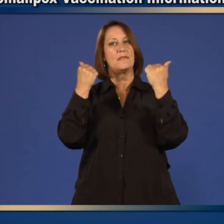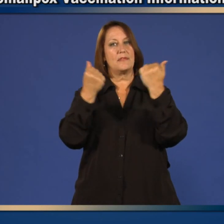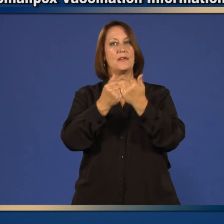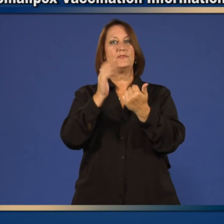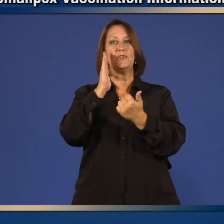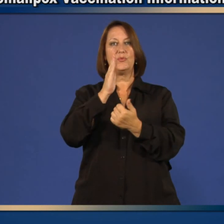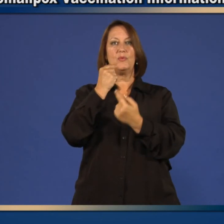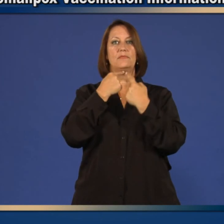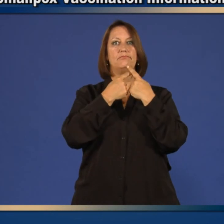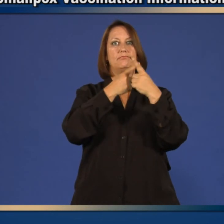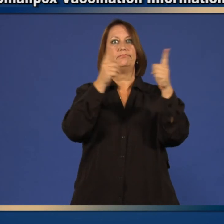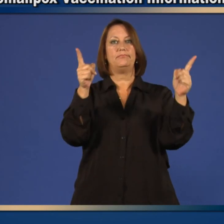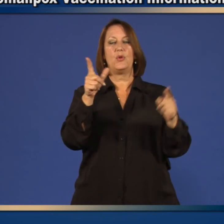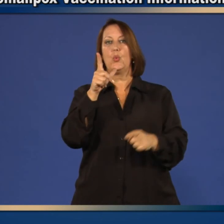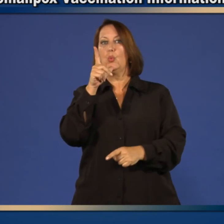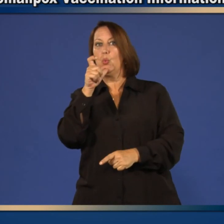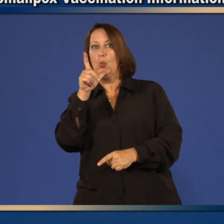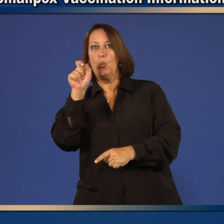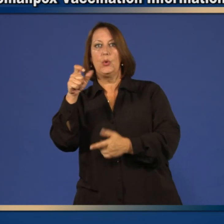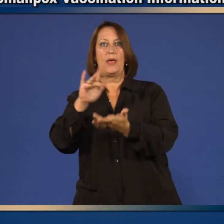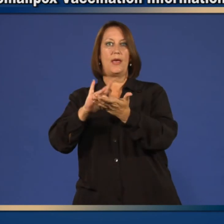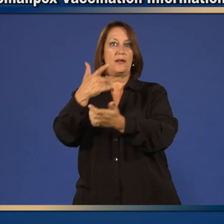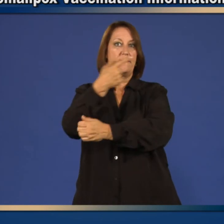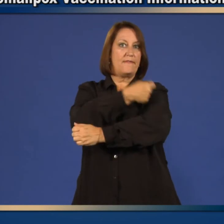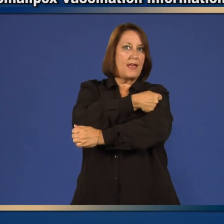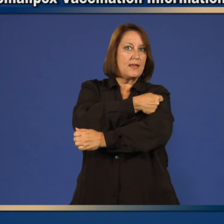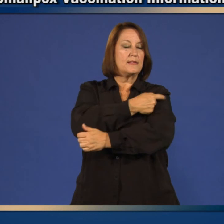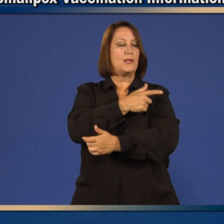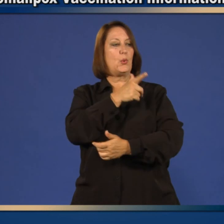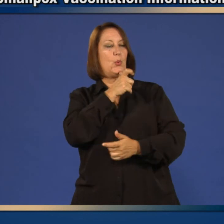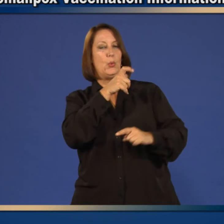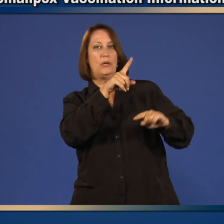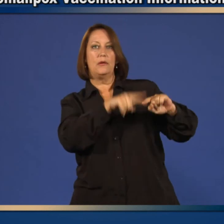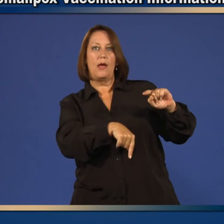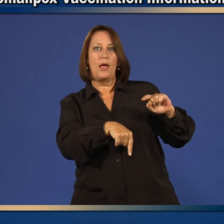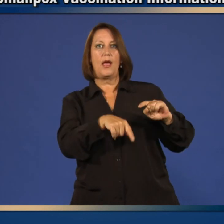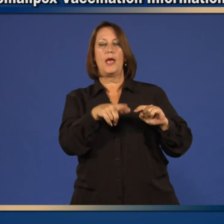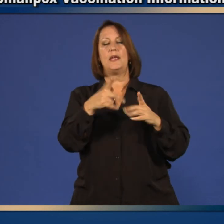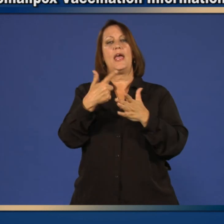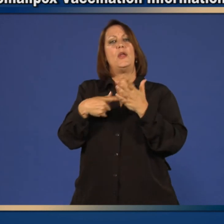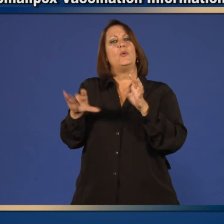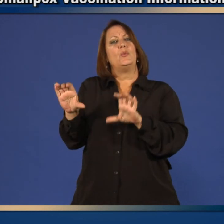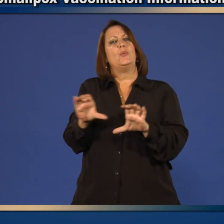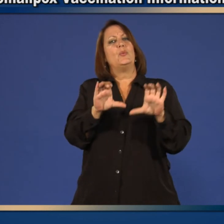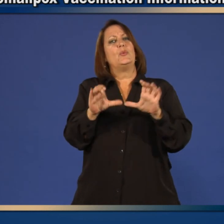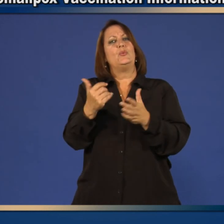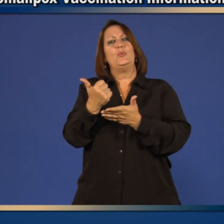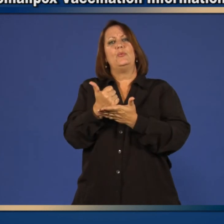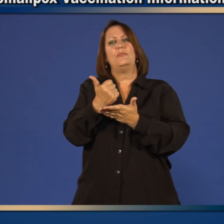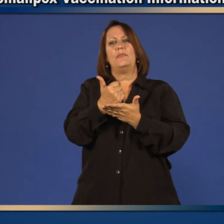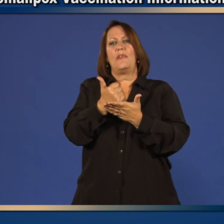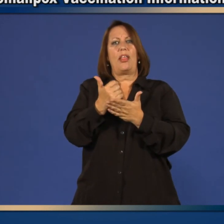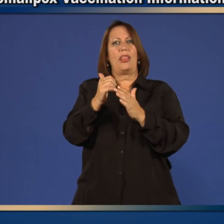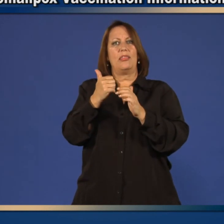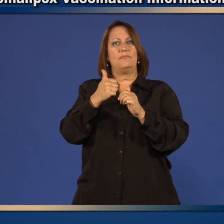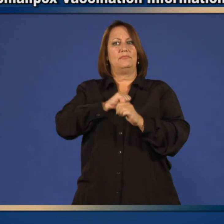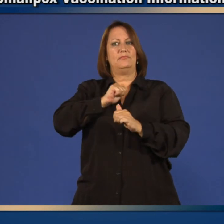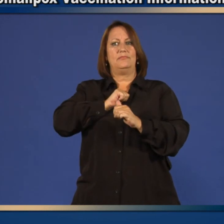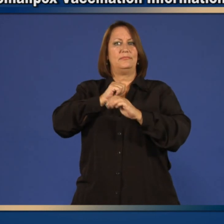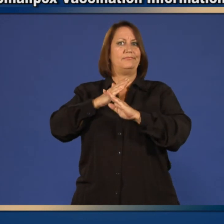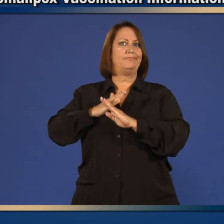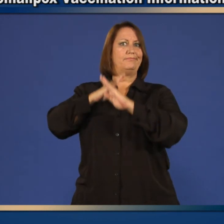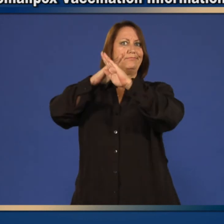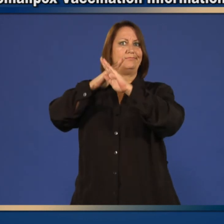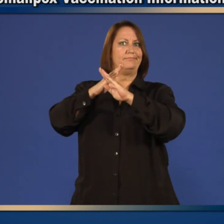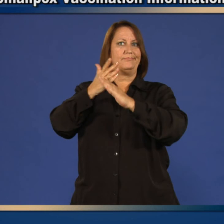Public health authorities will recommend who should be vaccinated at that time and what measures people can take to